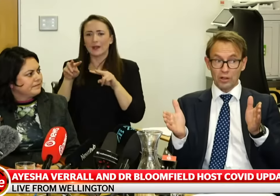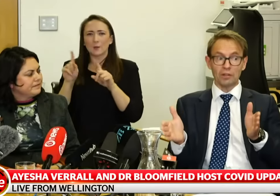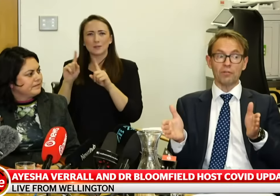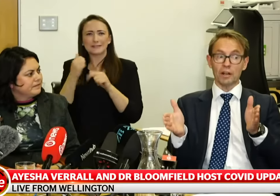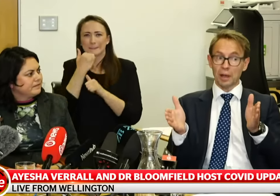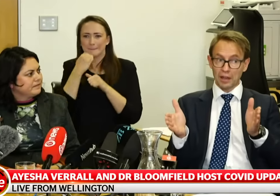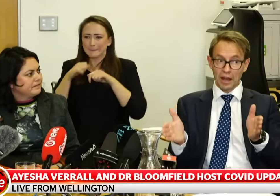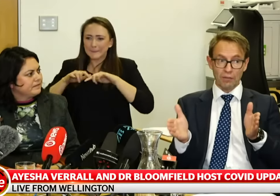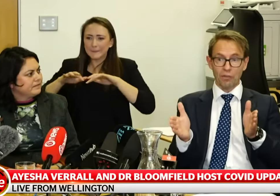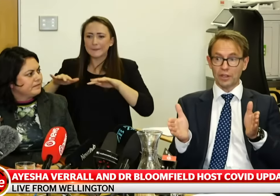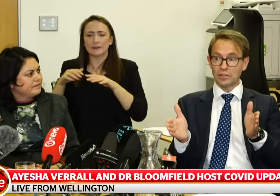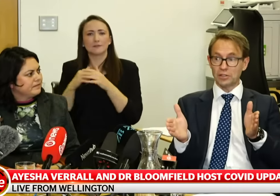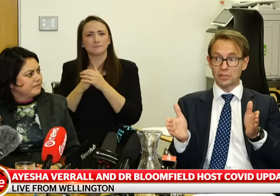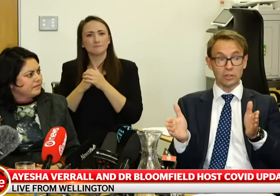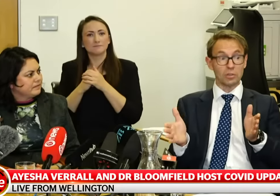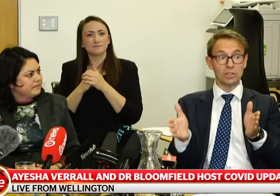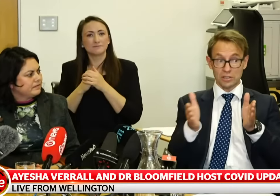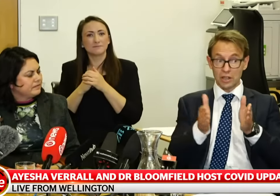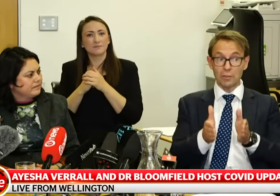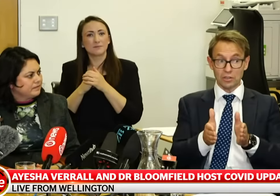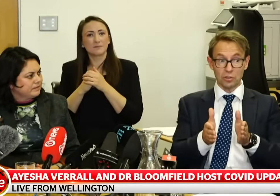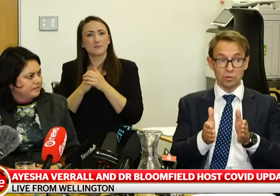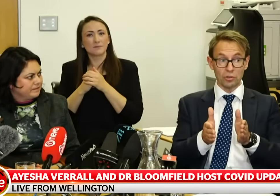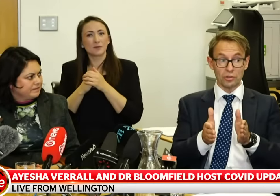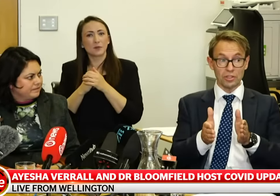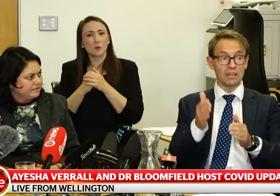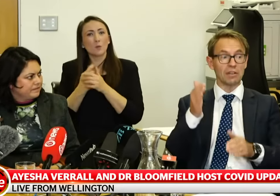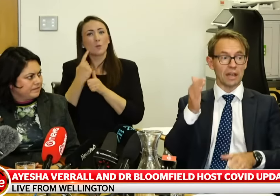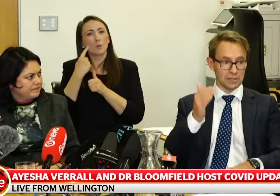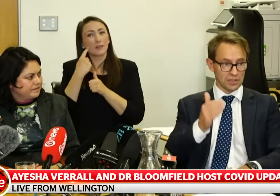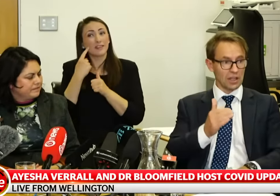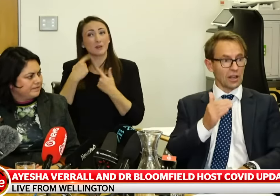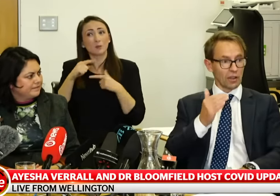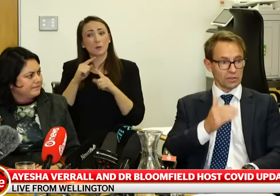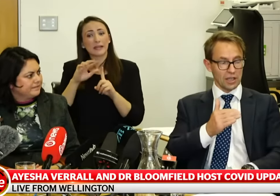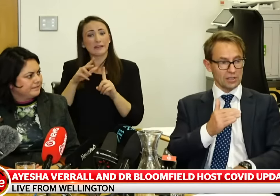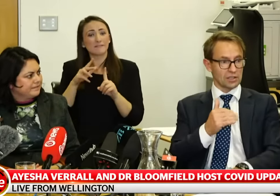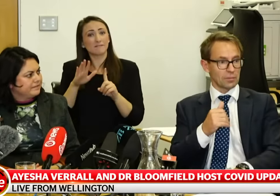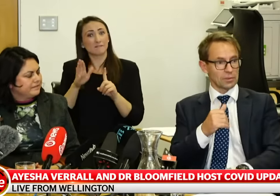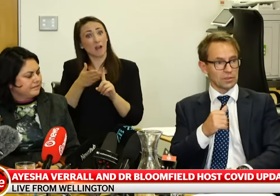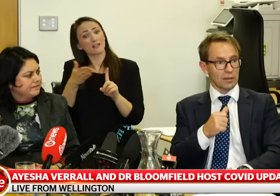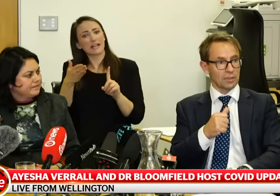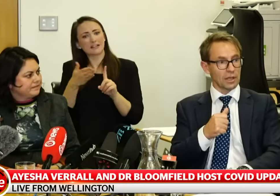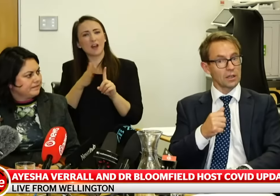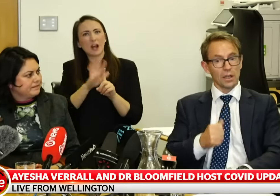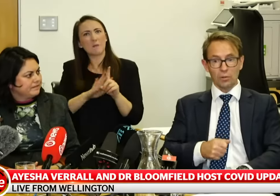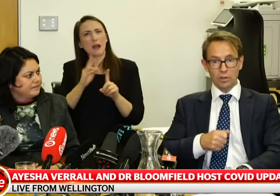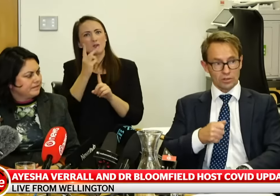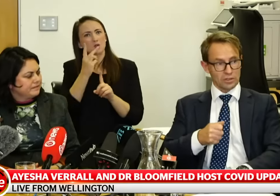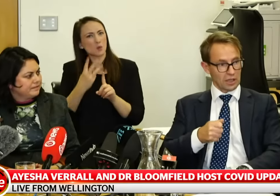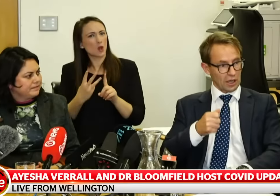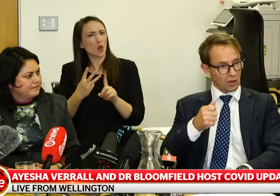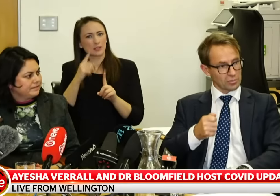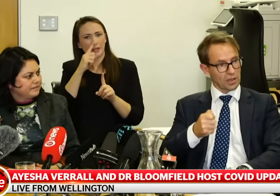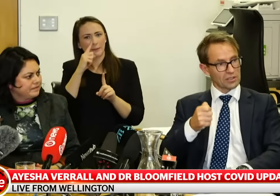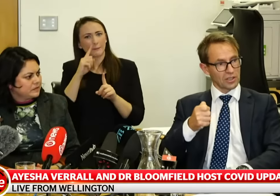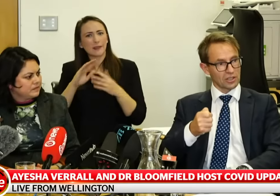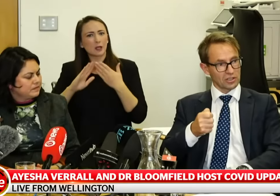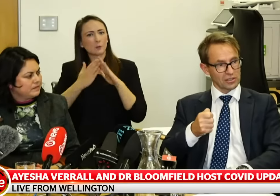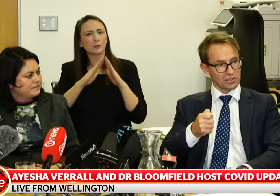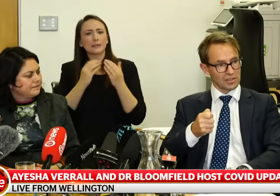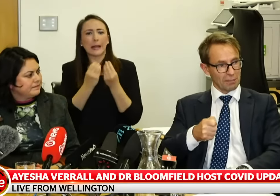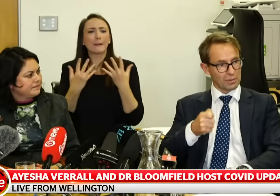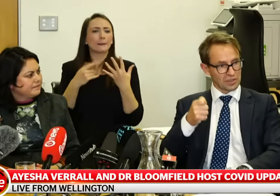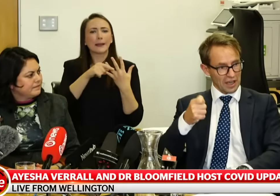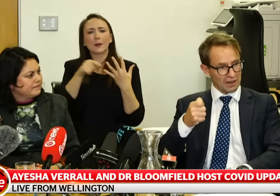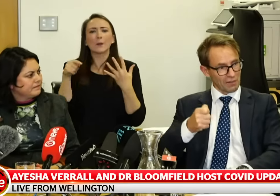we were identifying about half of the cases in the community. It's now about 2/3. Even as those case numbers come down, our